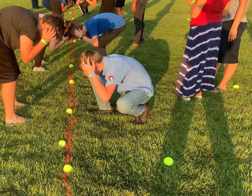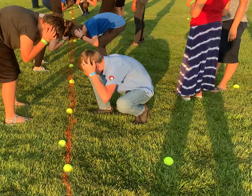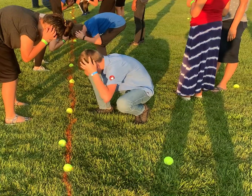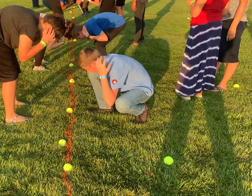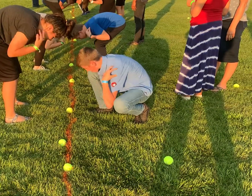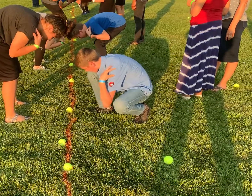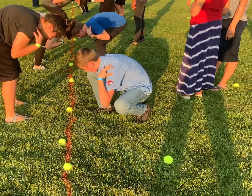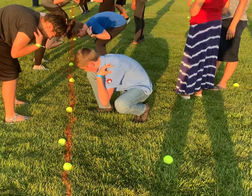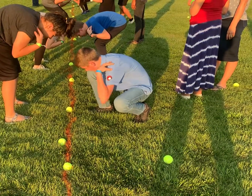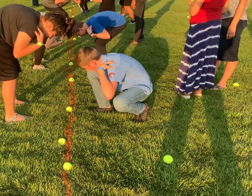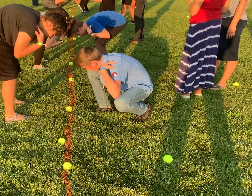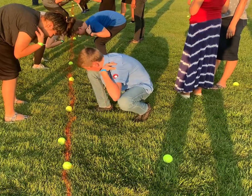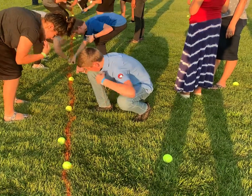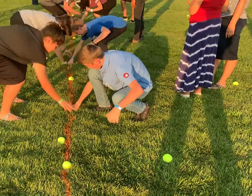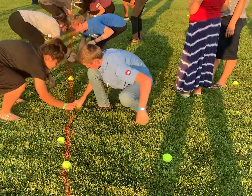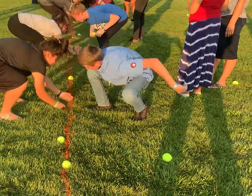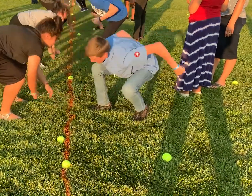Shoulders. Go.